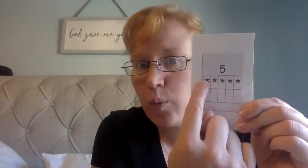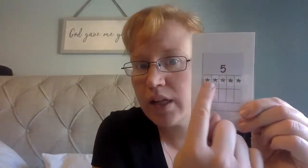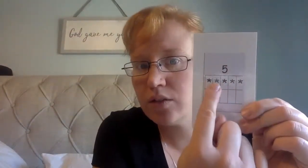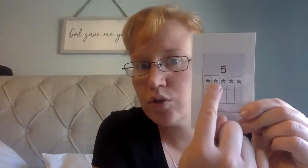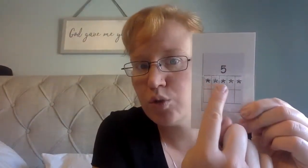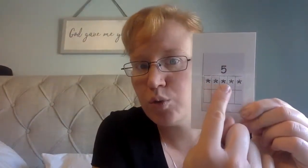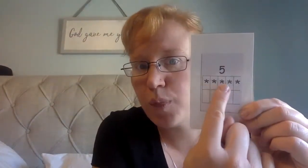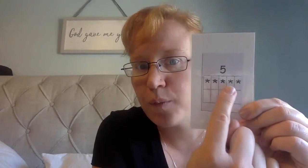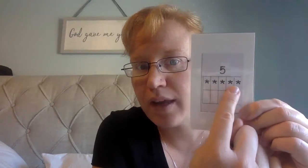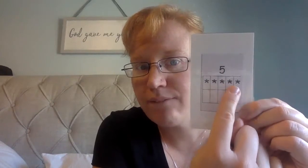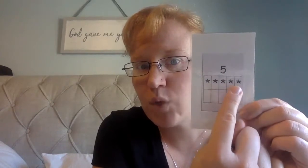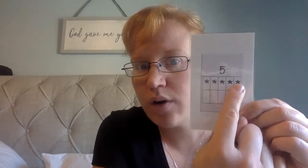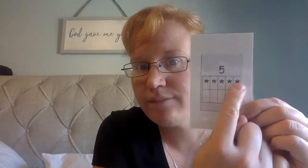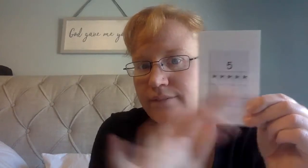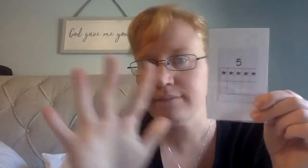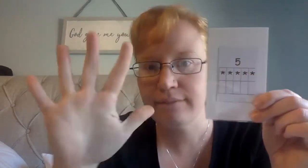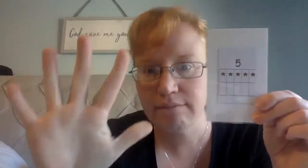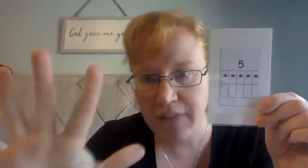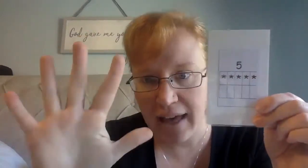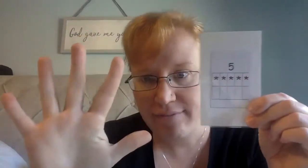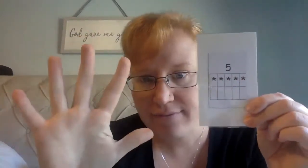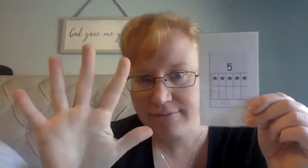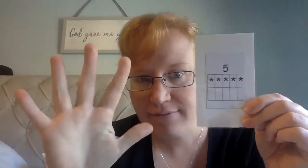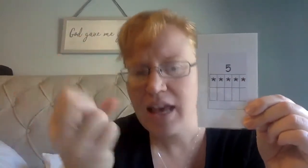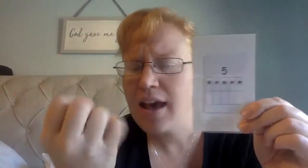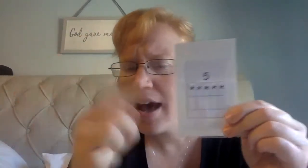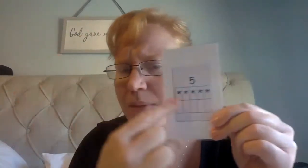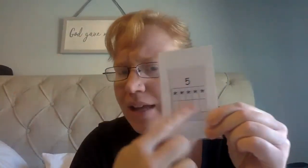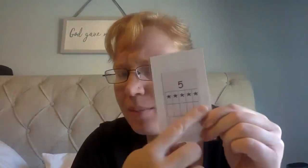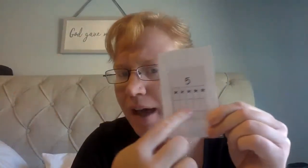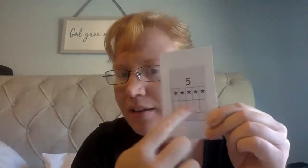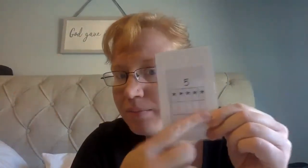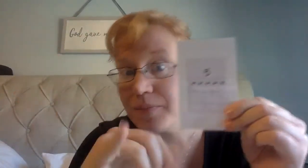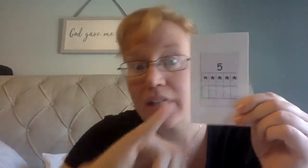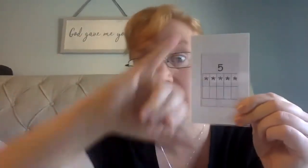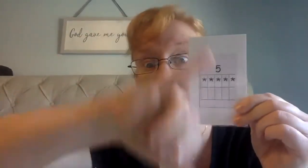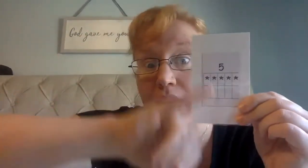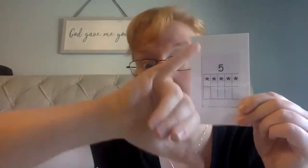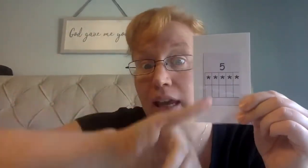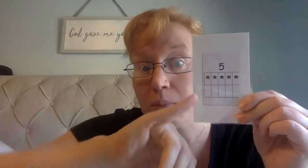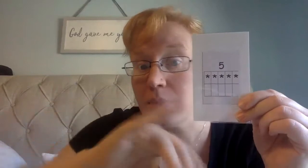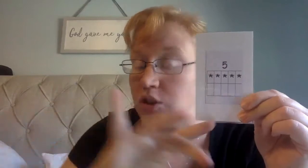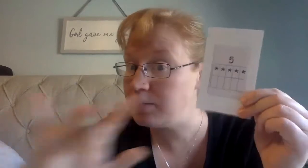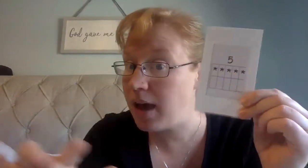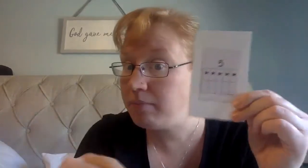1, 2, 3, 5. How many on the bottom? It's the same, just